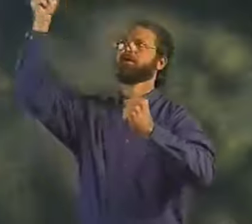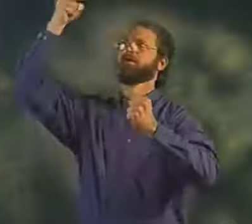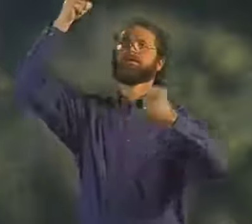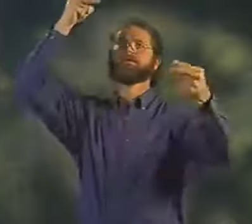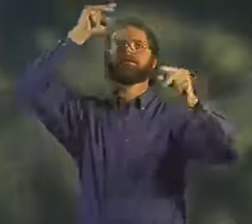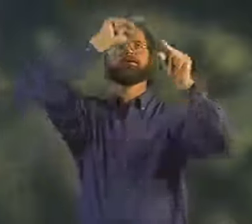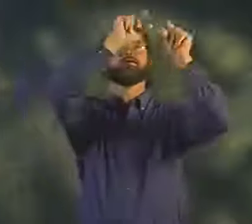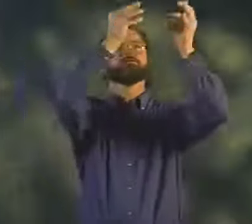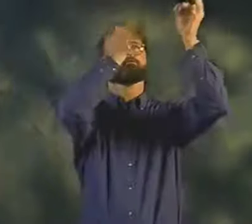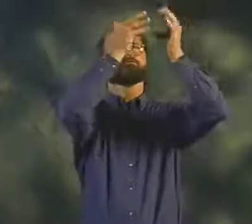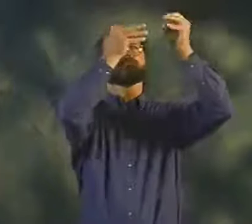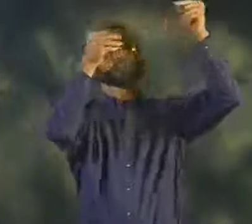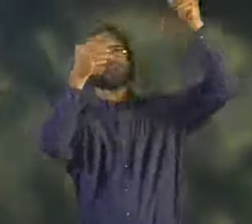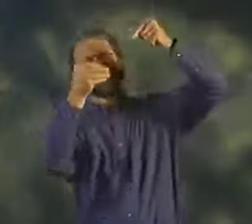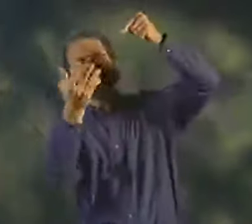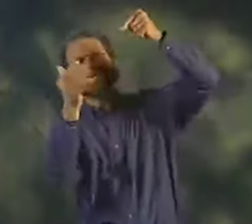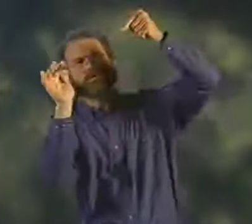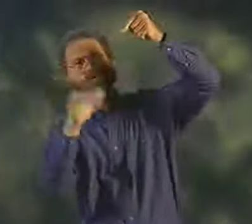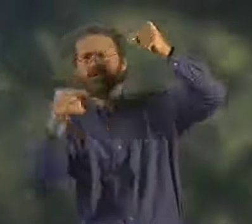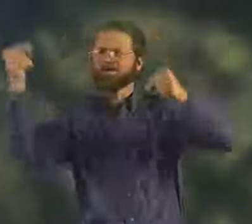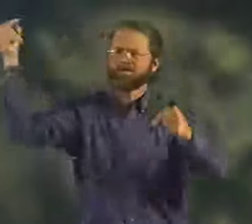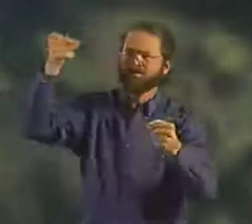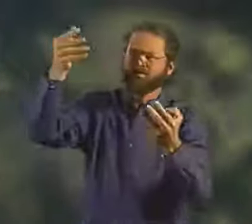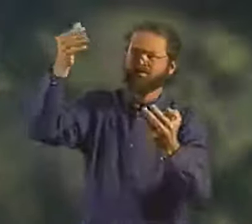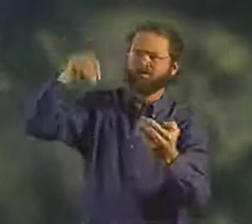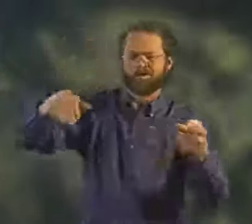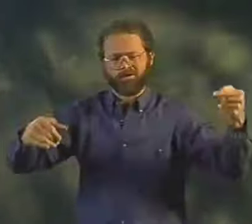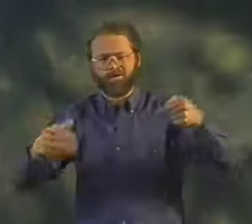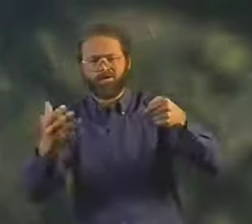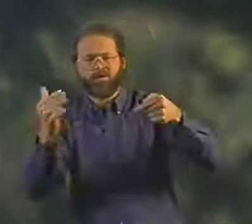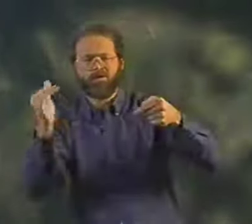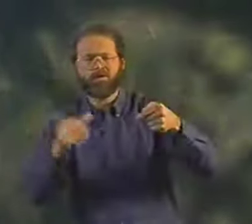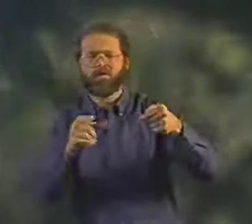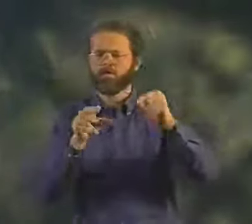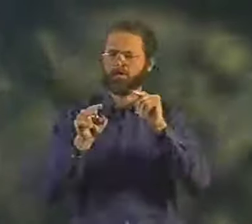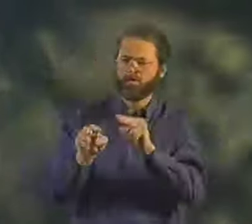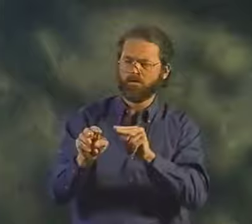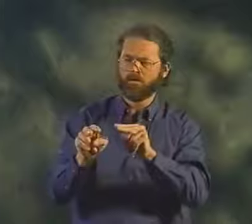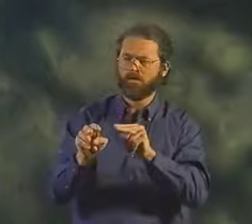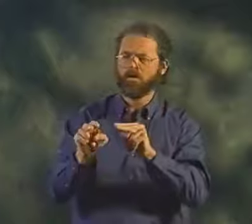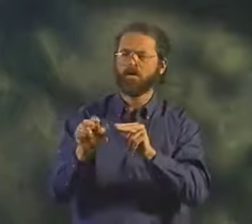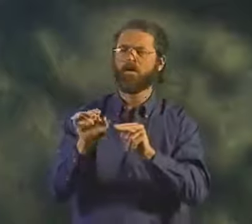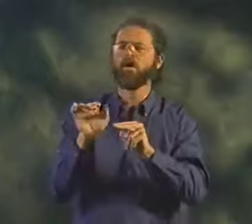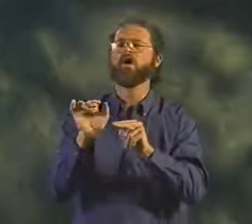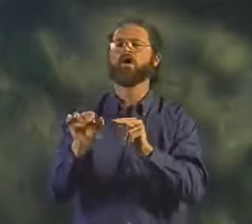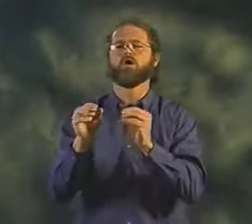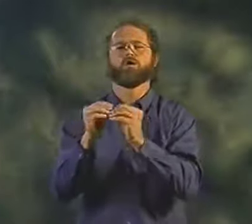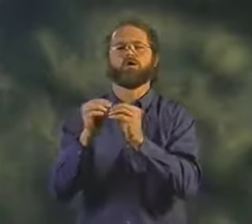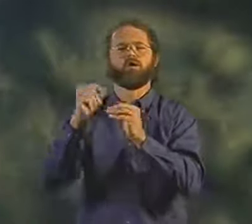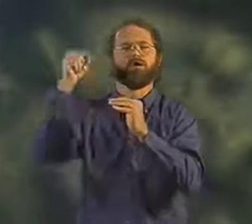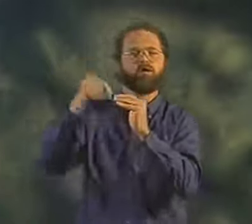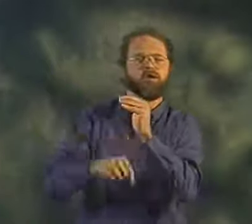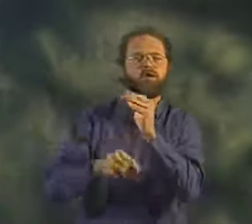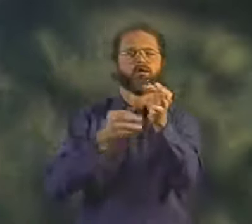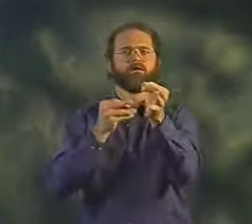Here again, only the salient features and/or patterns are analyzed. However, I